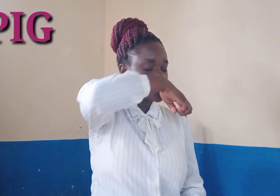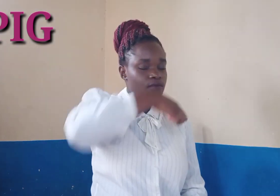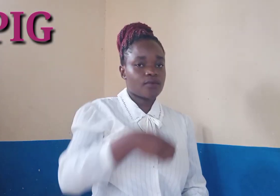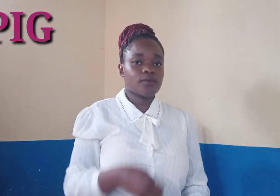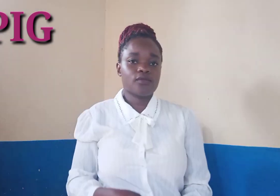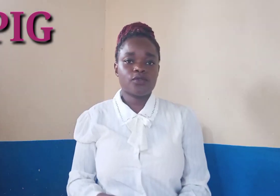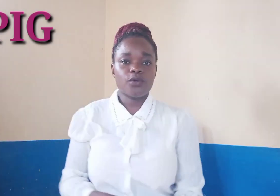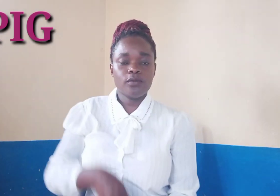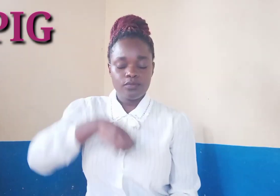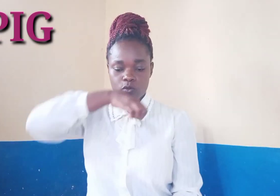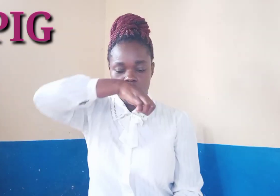so